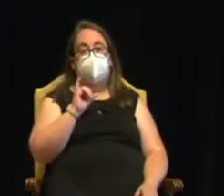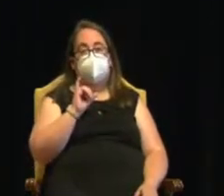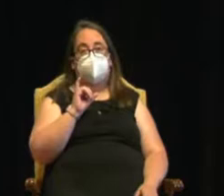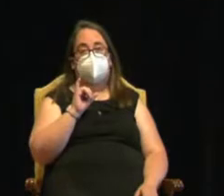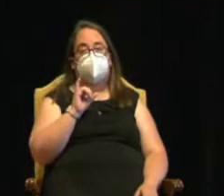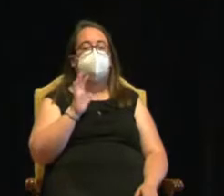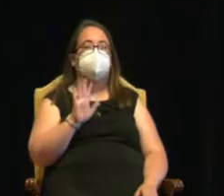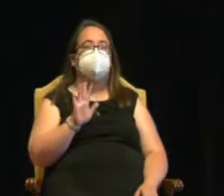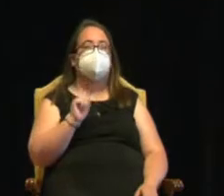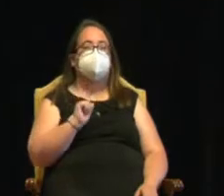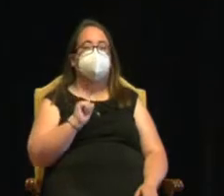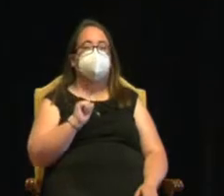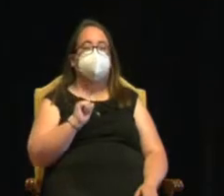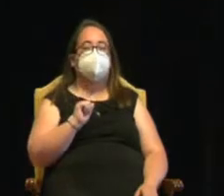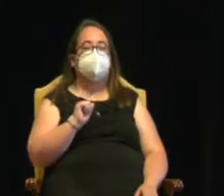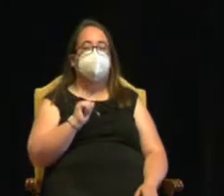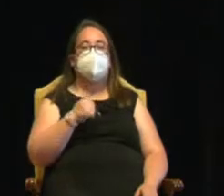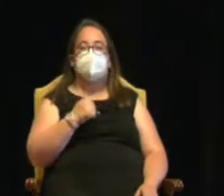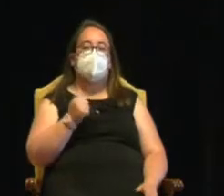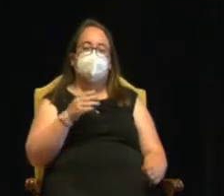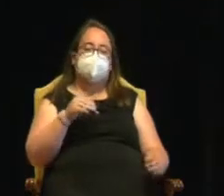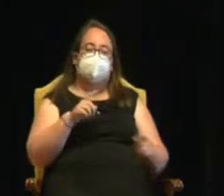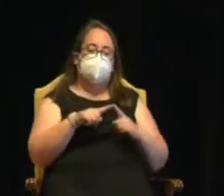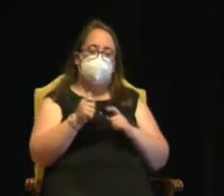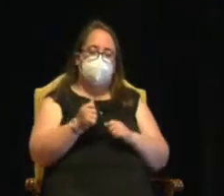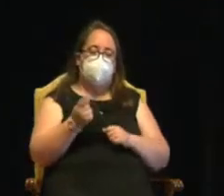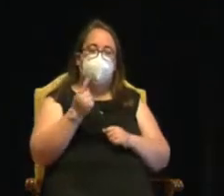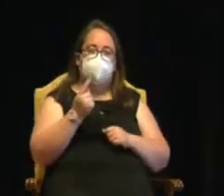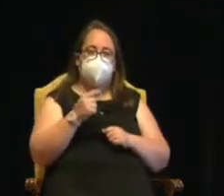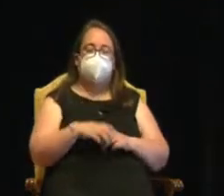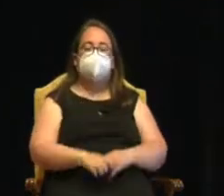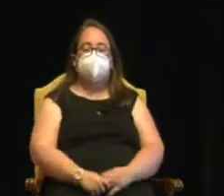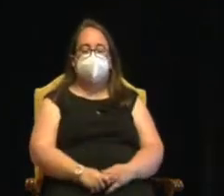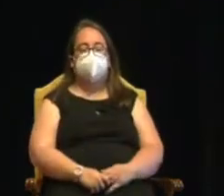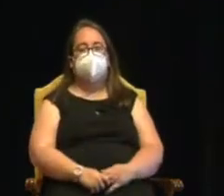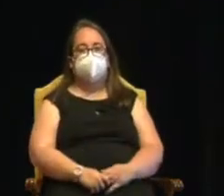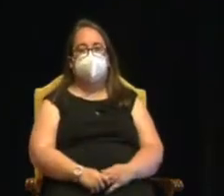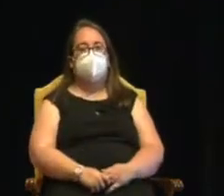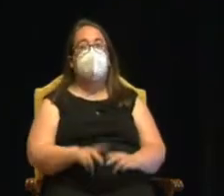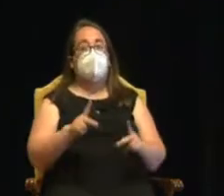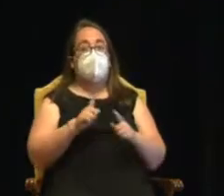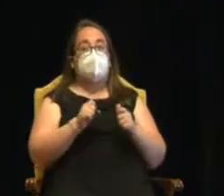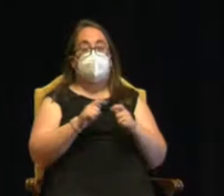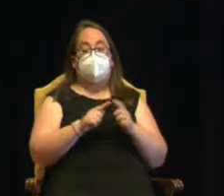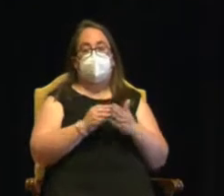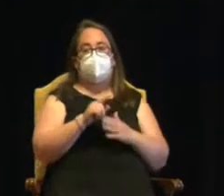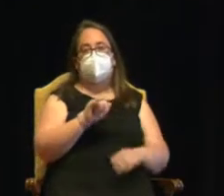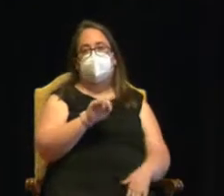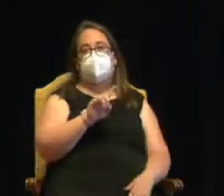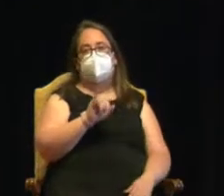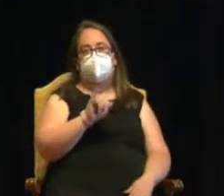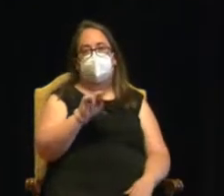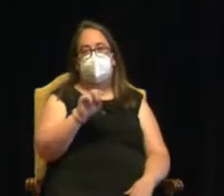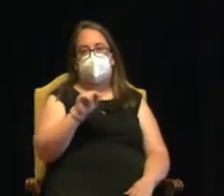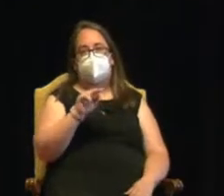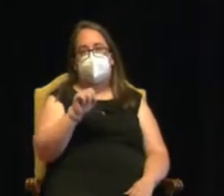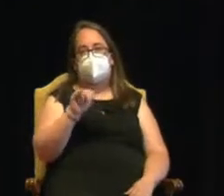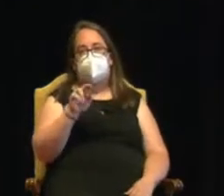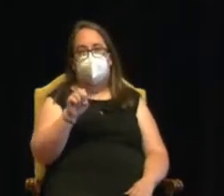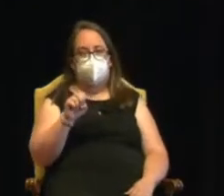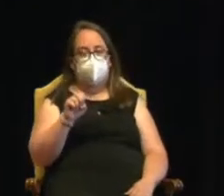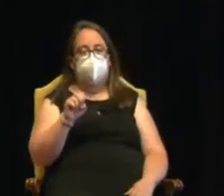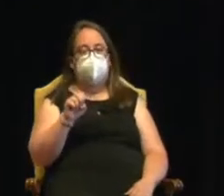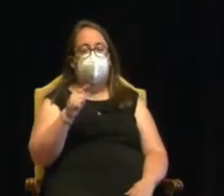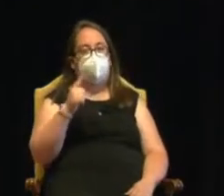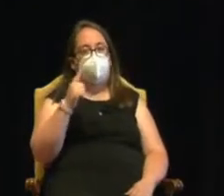sure. I mean, I would not sell to anyone. And there have been people, there were definitely people who tried to buy Lady in the Lake that I was like,